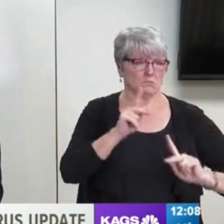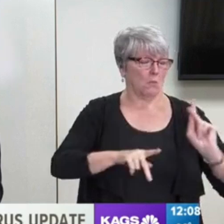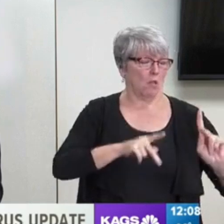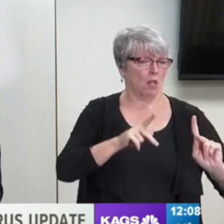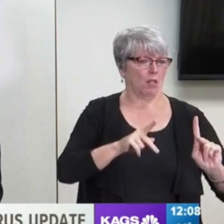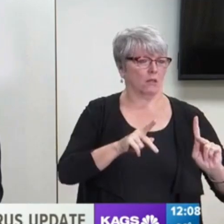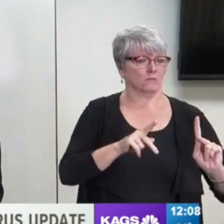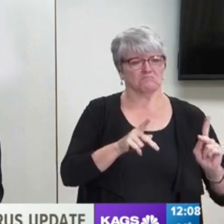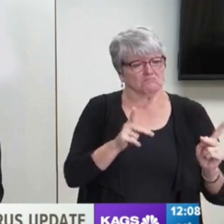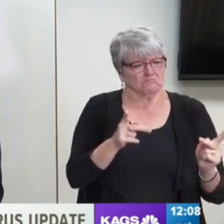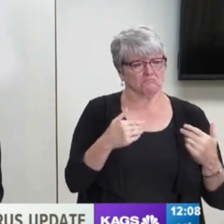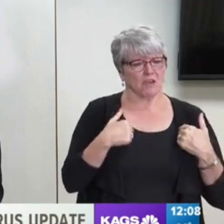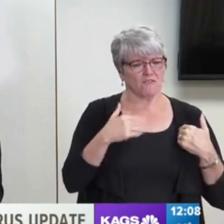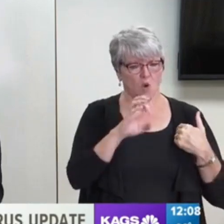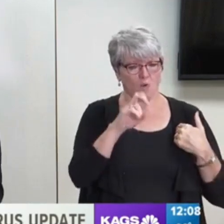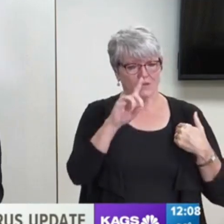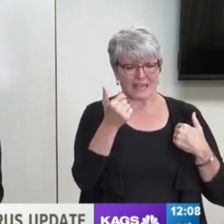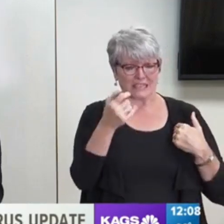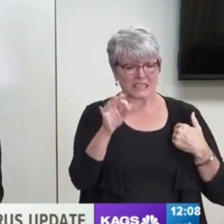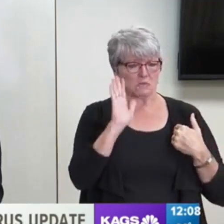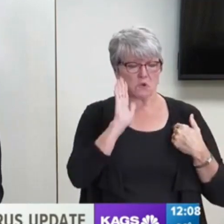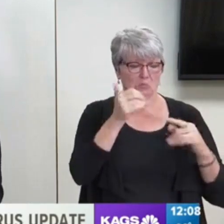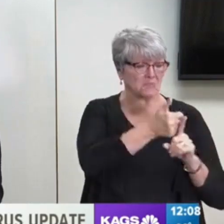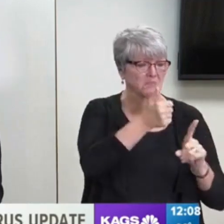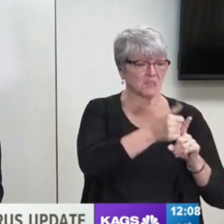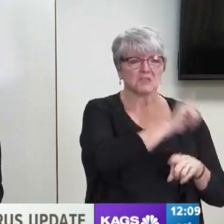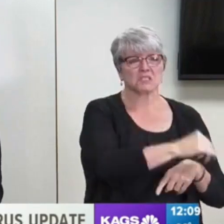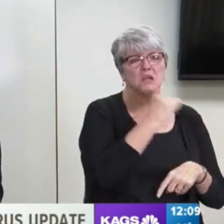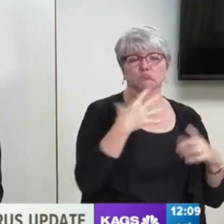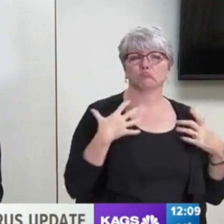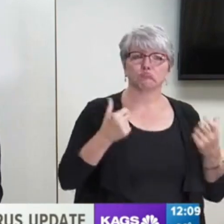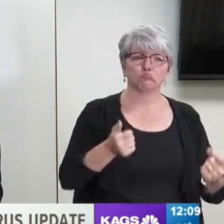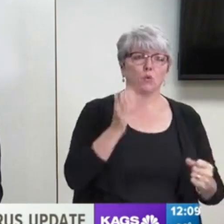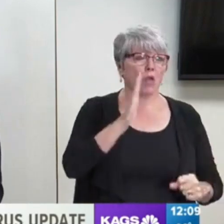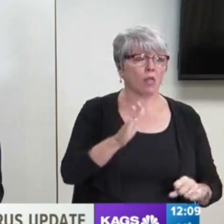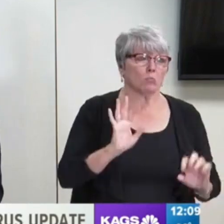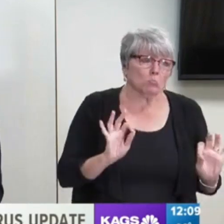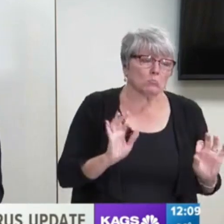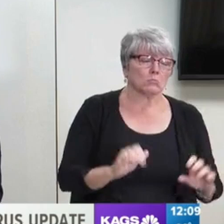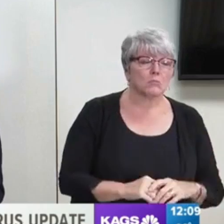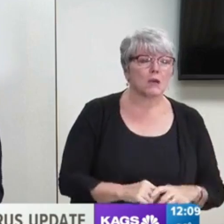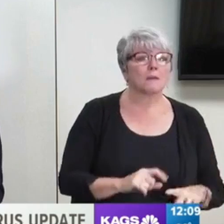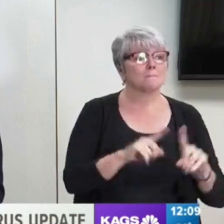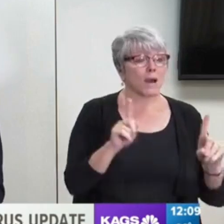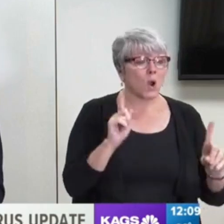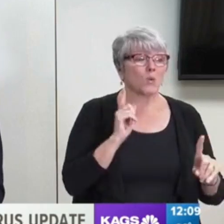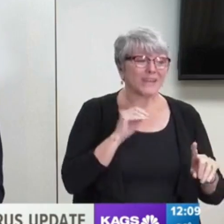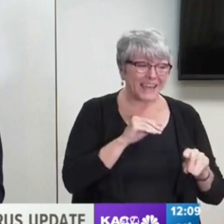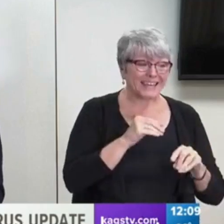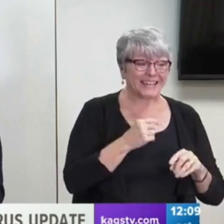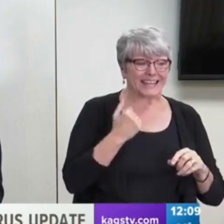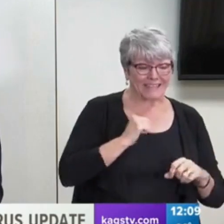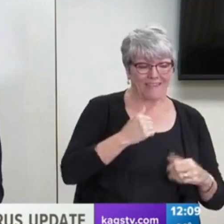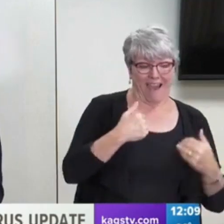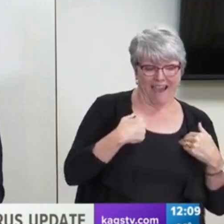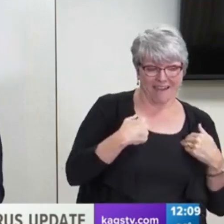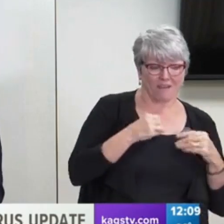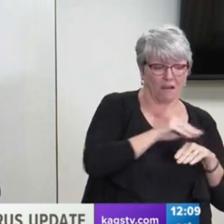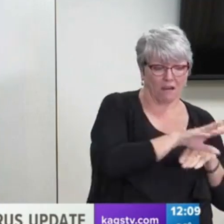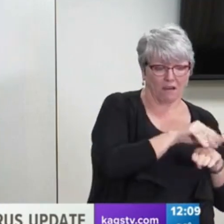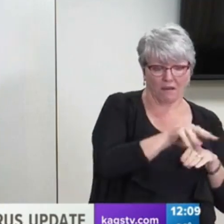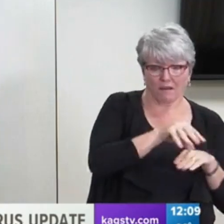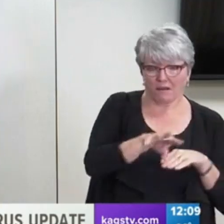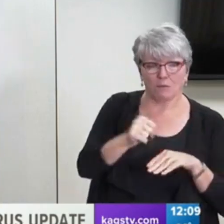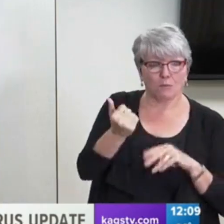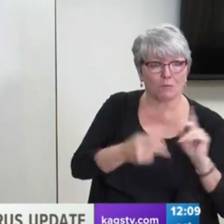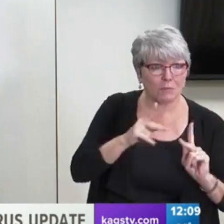individuals who get COVID-19 will recover on their own. But we will transmit. Those with the virus transmit.